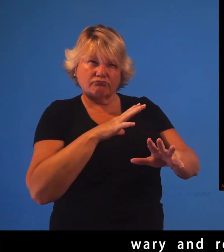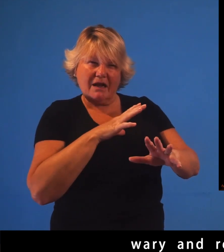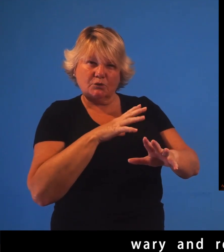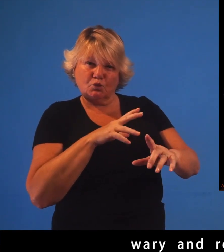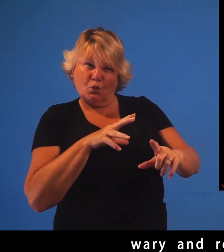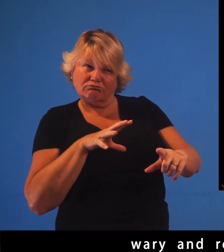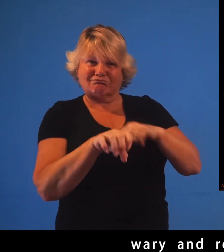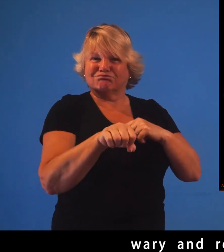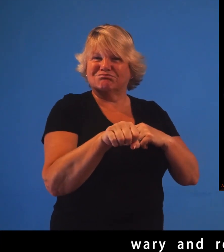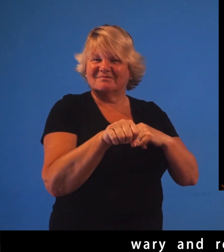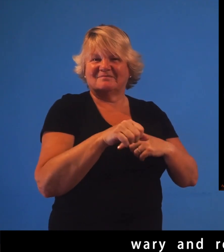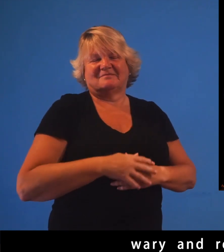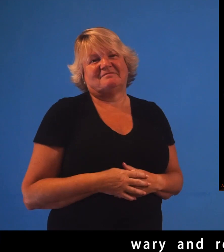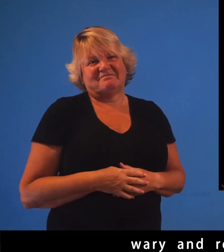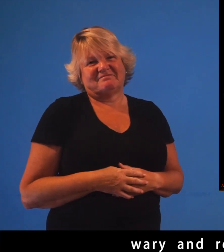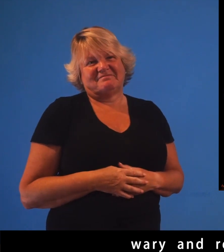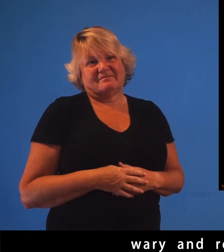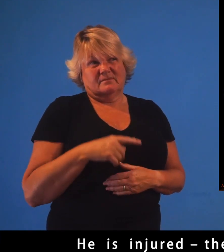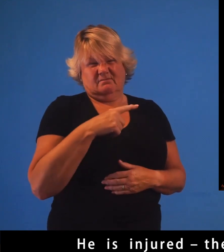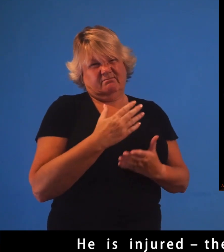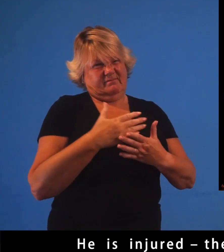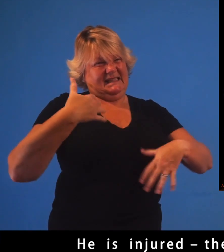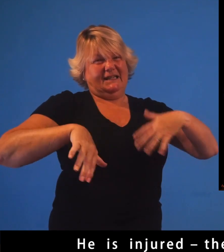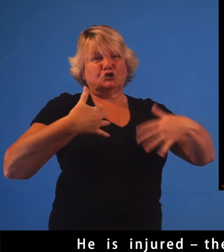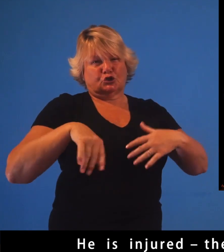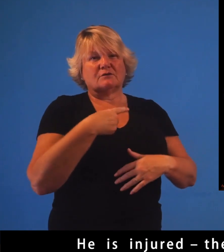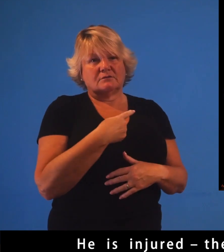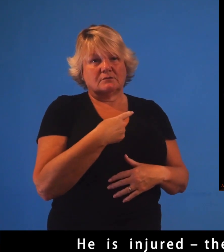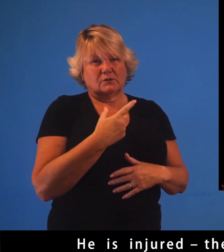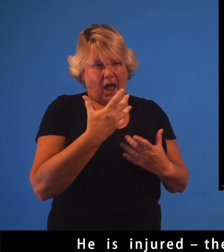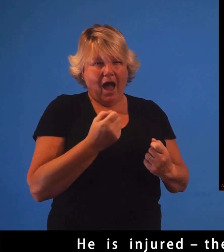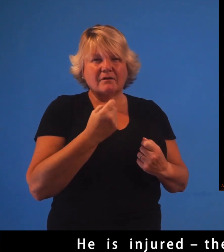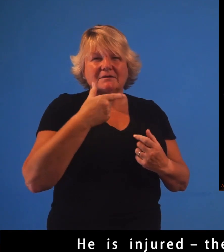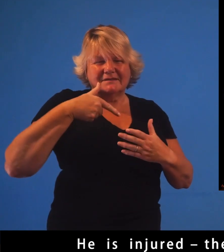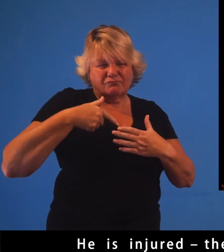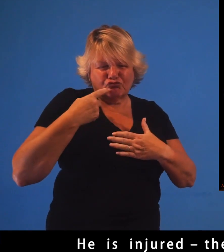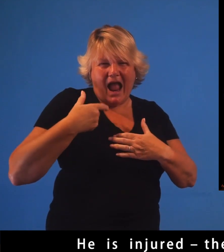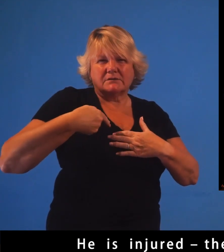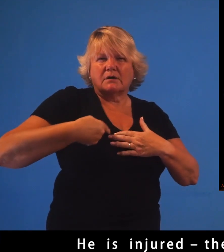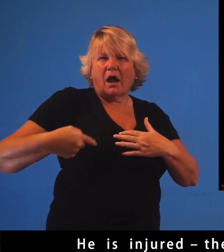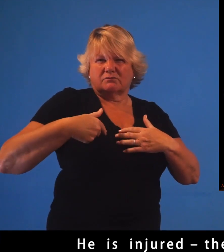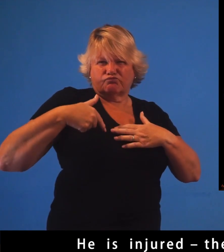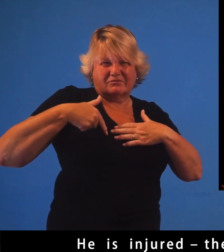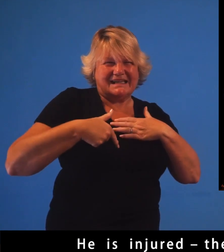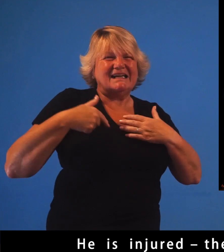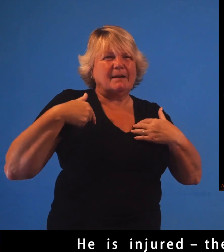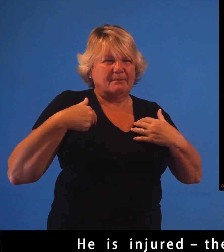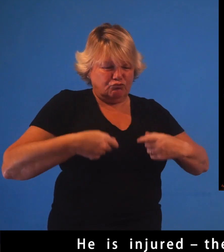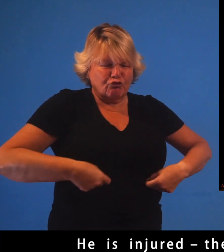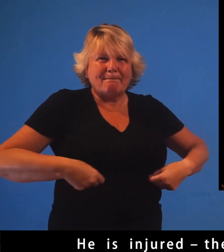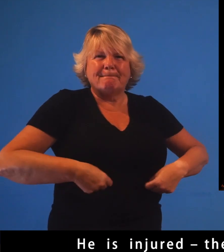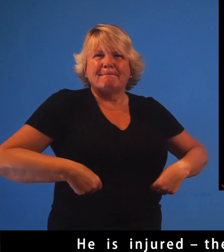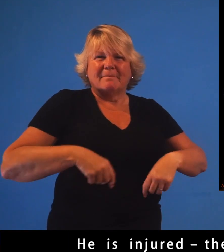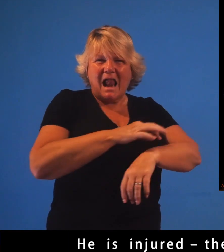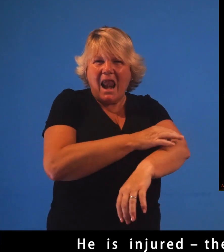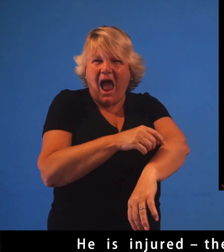wary and ready to pounce. He's injured. There are deep red cuts on the side of his rib